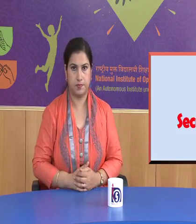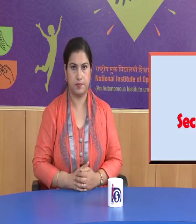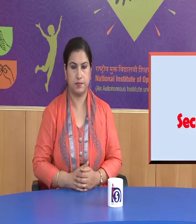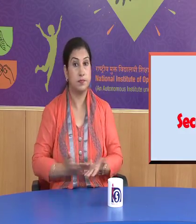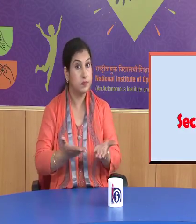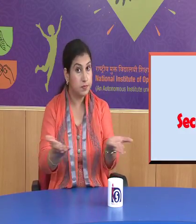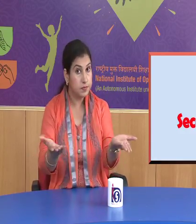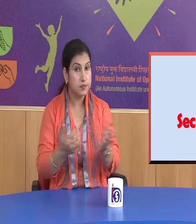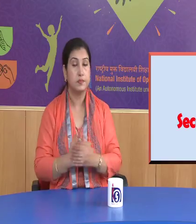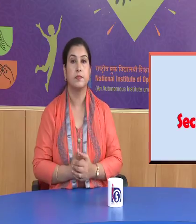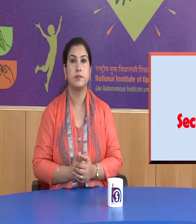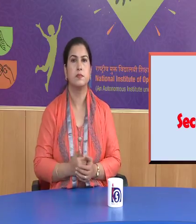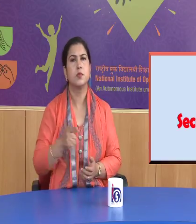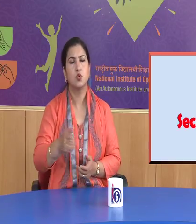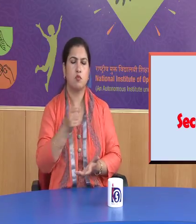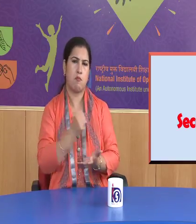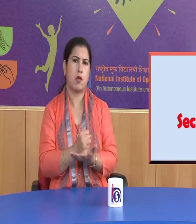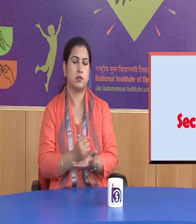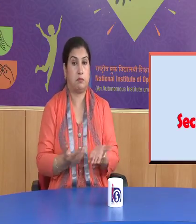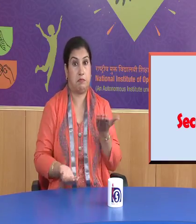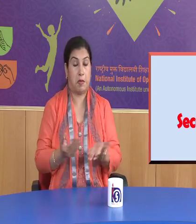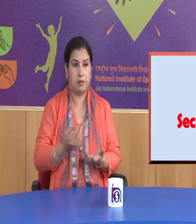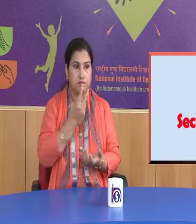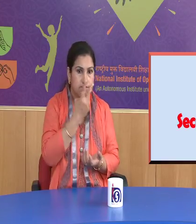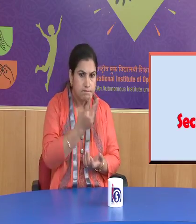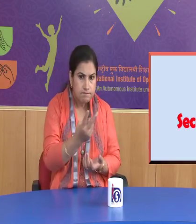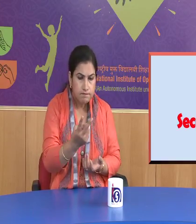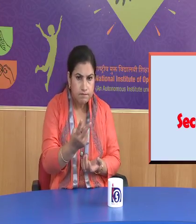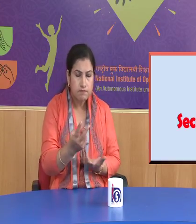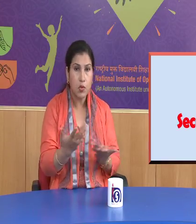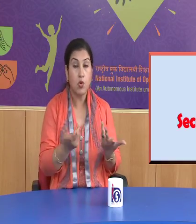Learners, you must have come across the word security